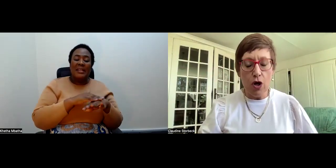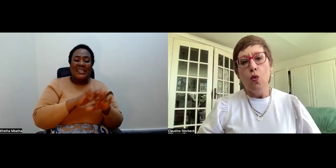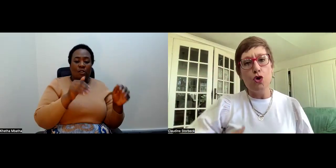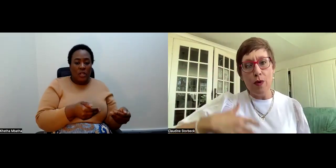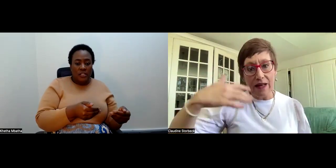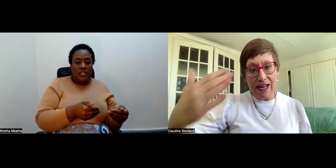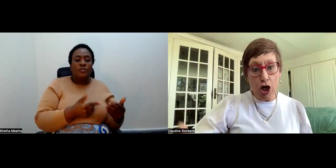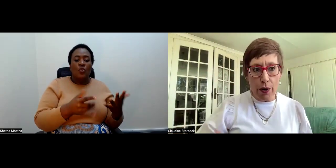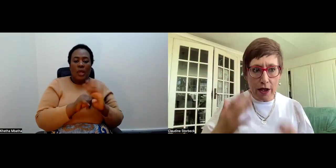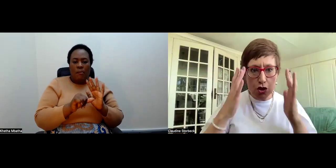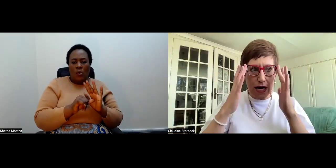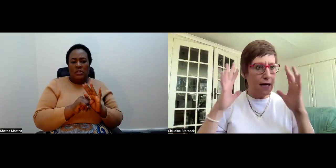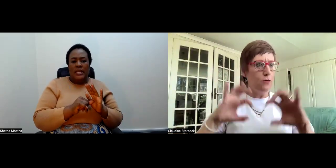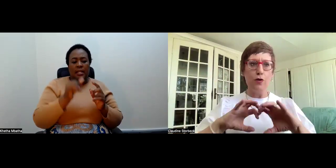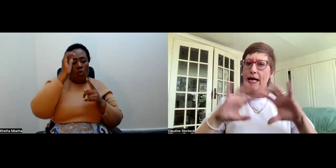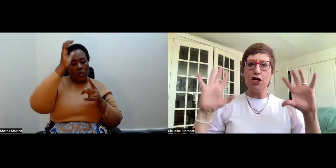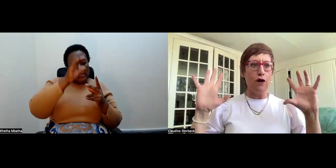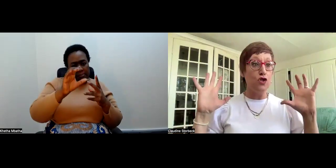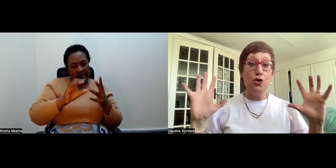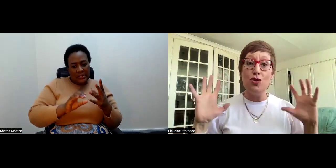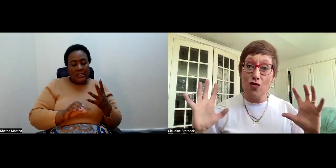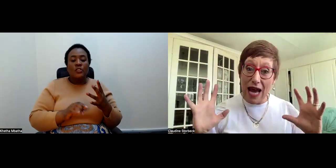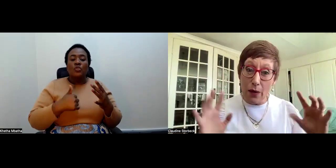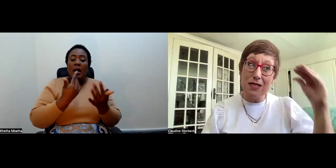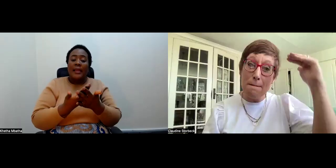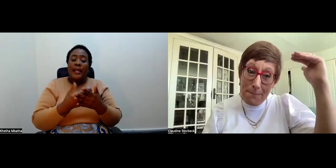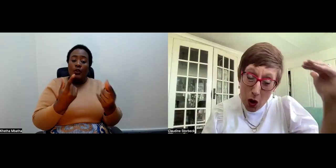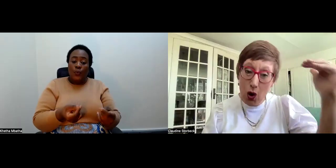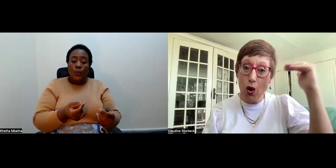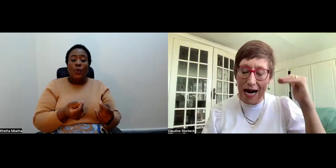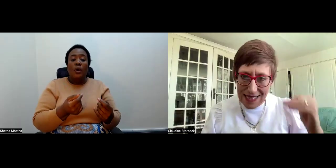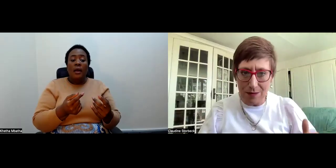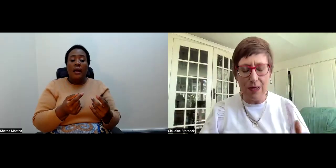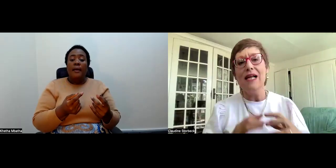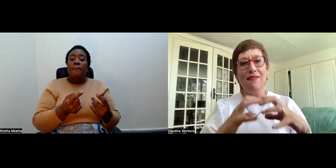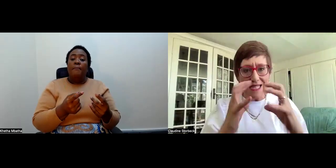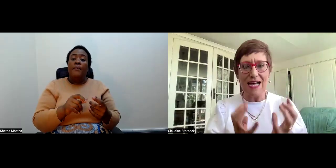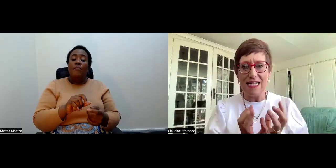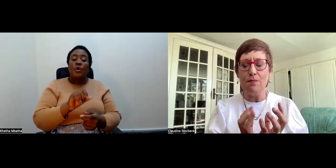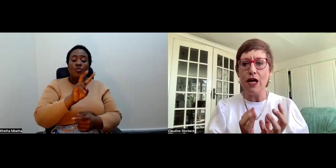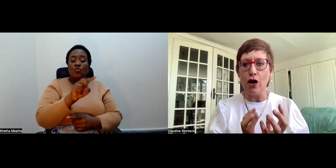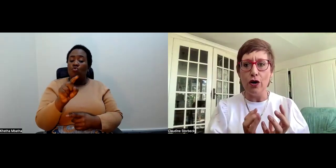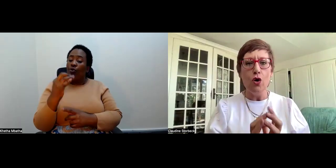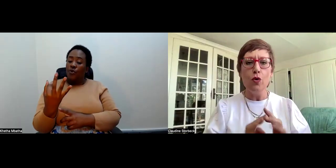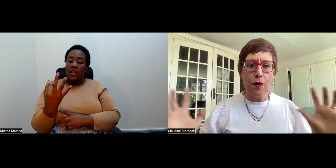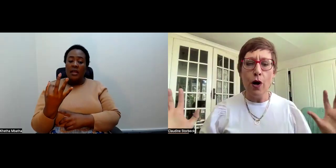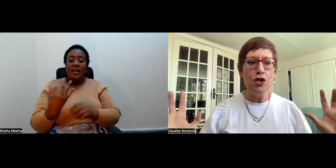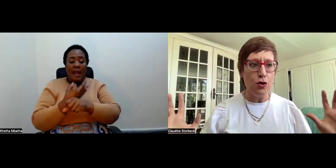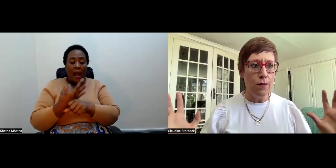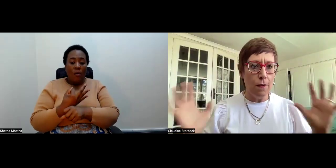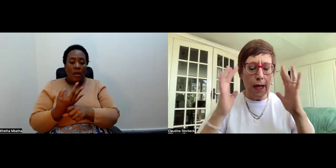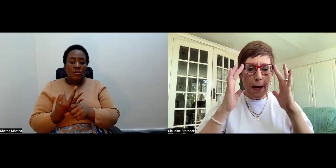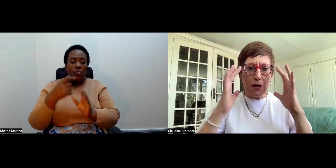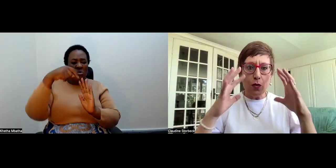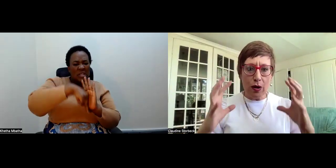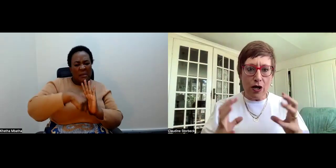concepts, which we can then go into, and I can do a lecture of 2 to 3 hours per item. That's how deep they go, which we won't